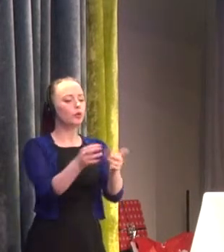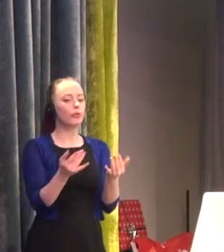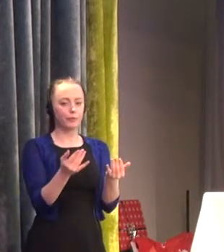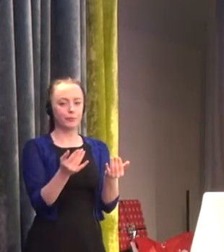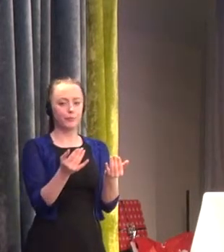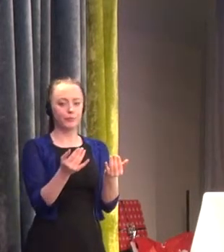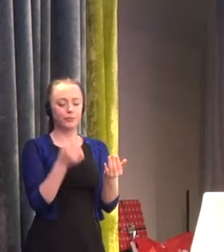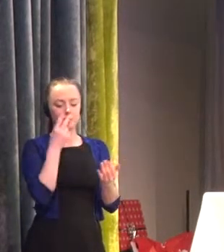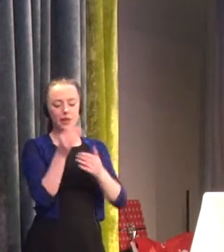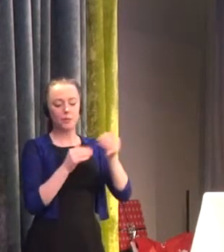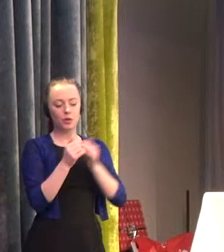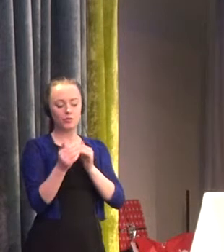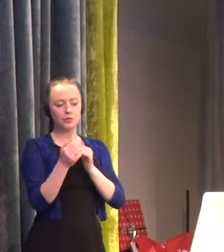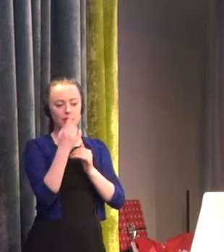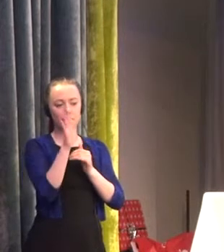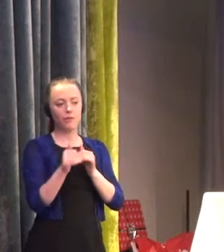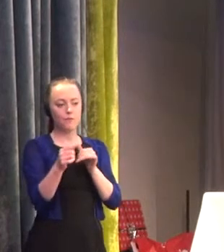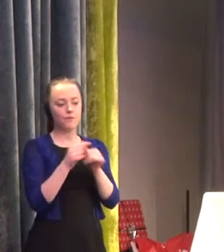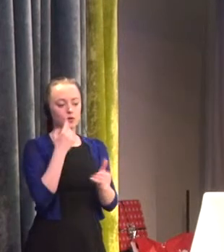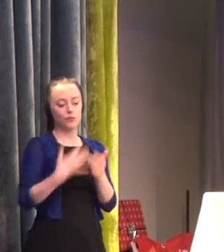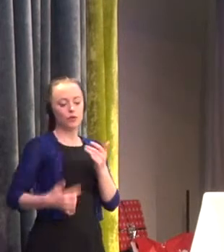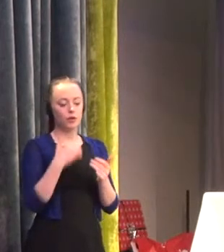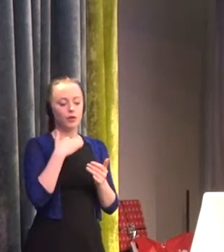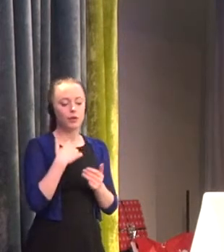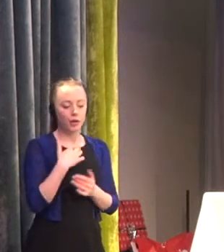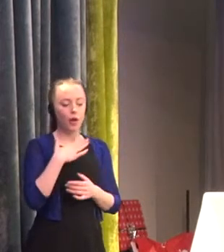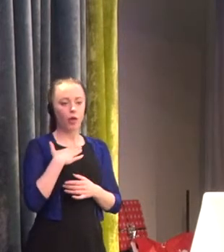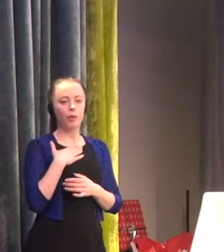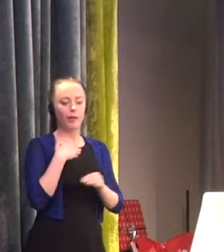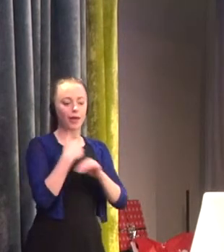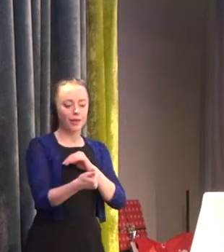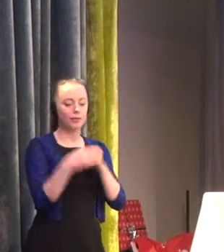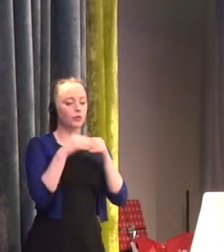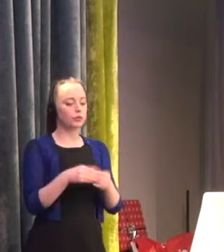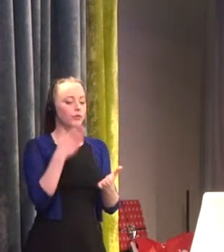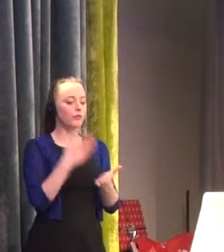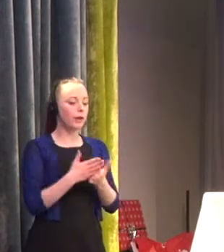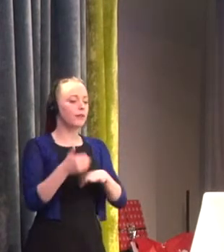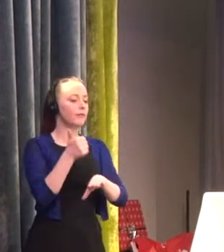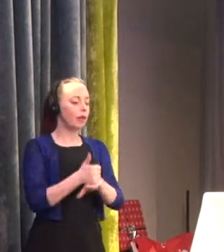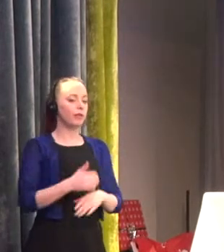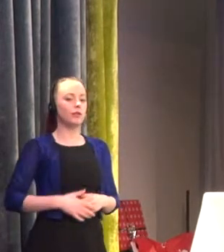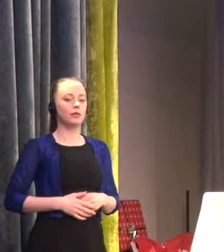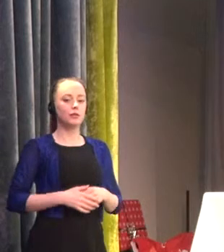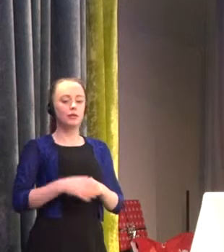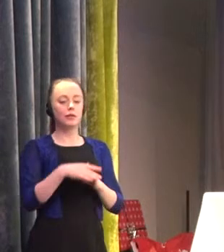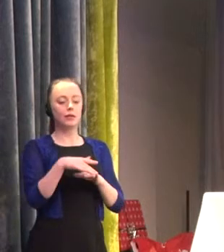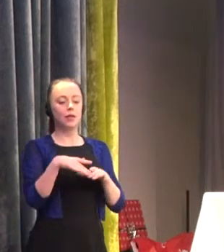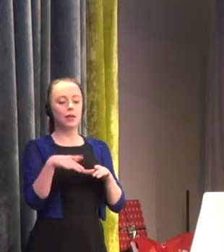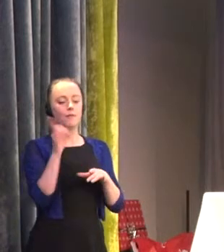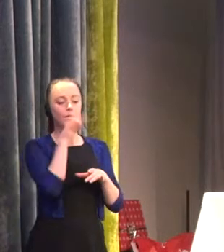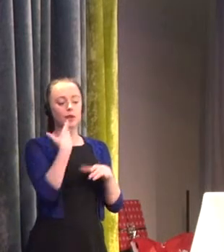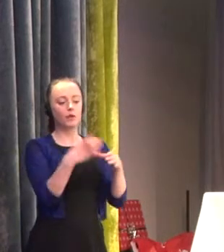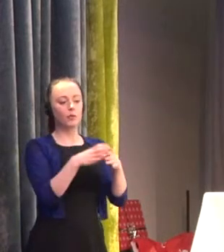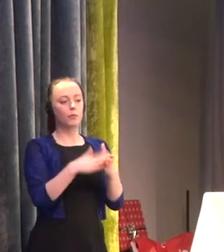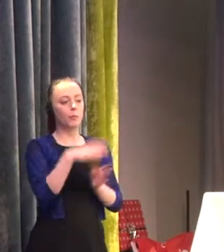after the convention was passed was to a group of parents, children who had Down syndrome. And we talked about rights, we talked